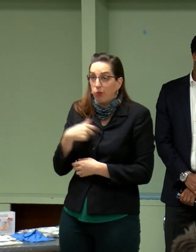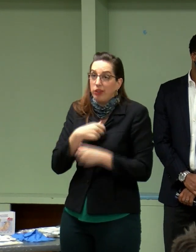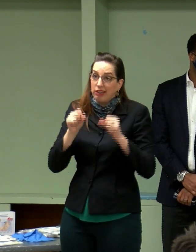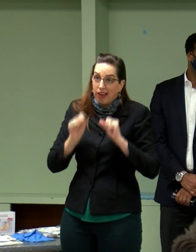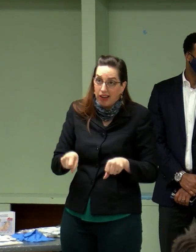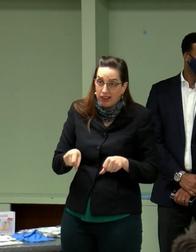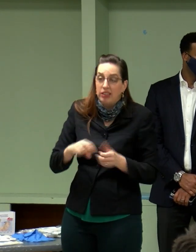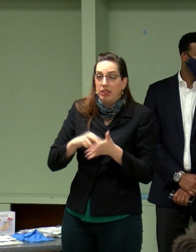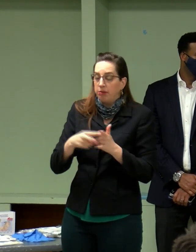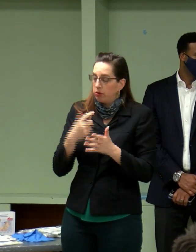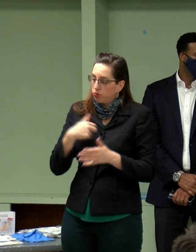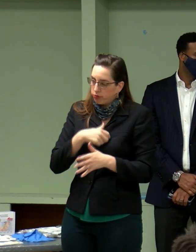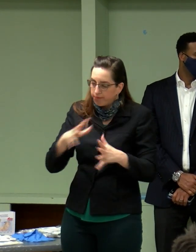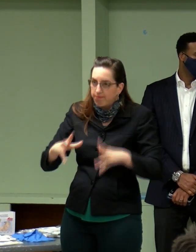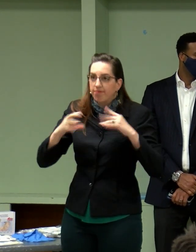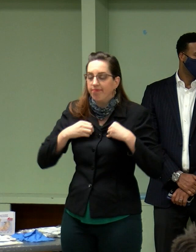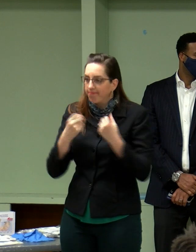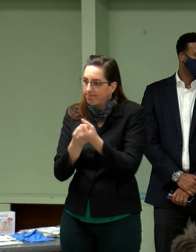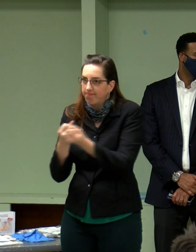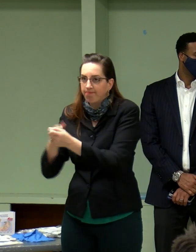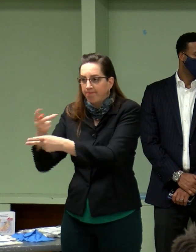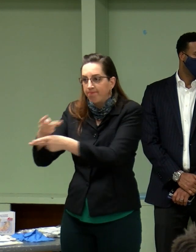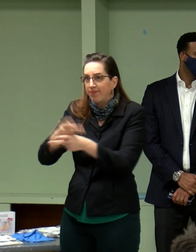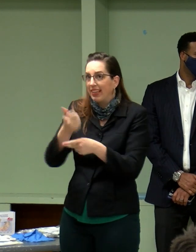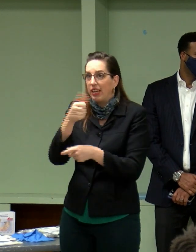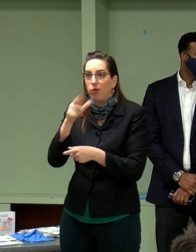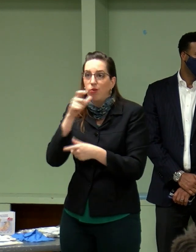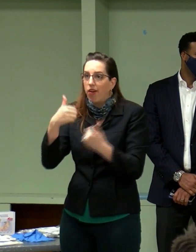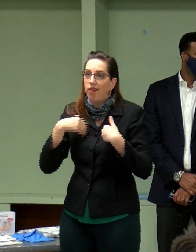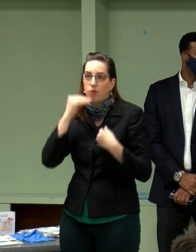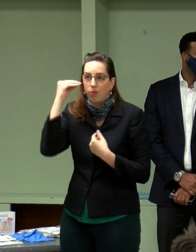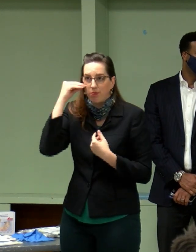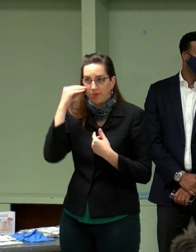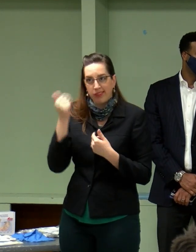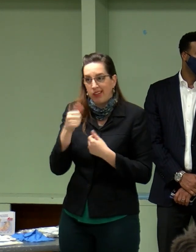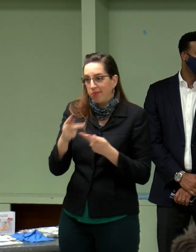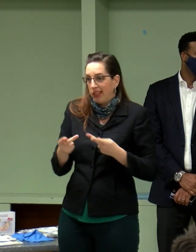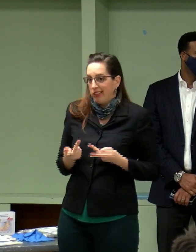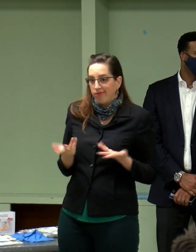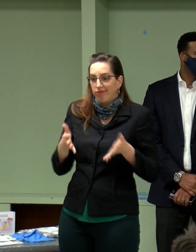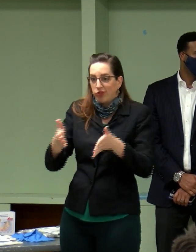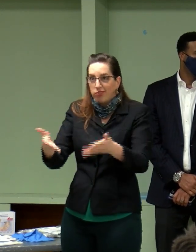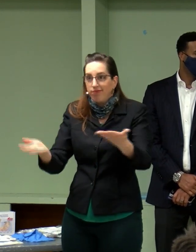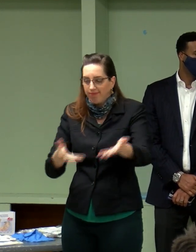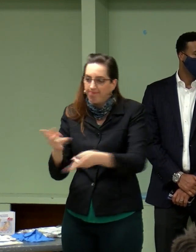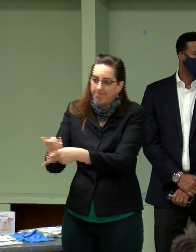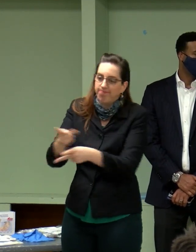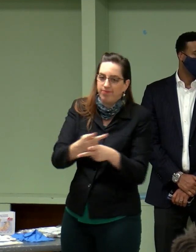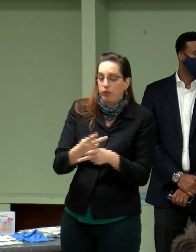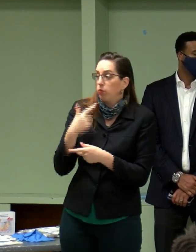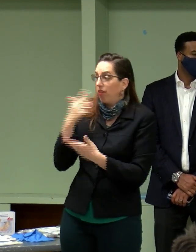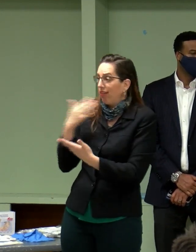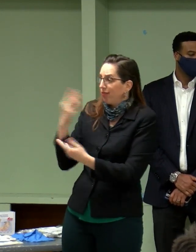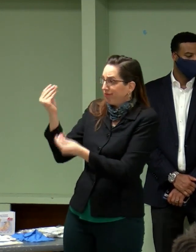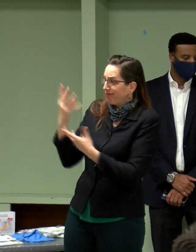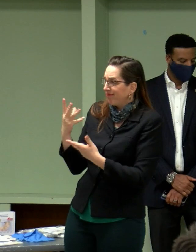on to help serve those folks that are unsheltered. And we appreciate your acknowledgement, Mayor. Thank you so